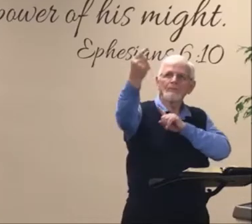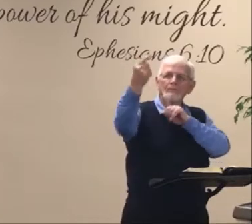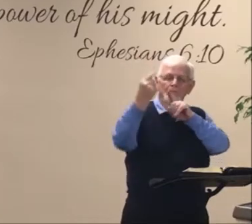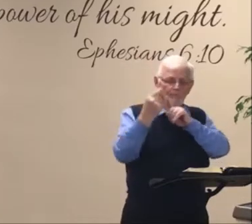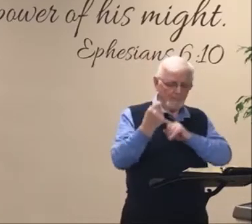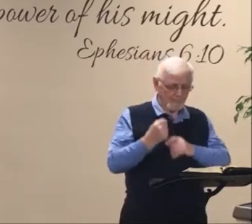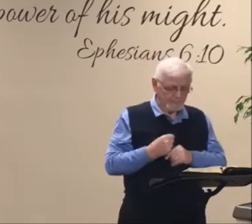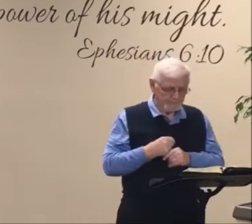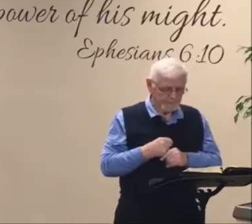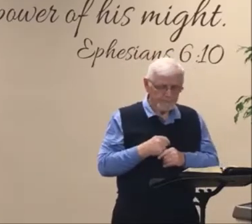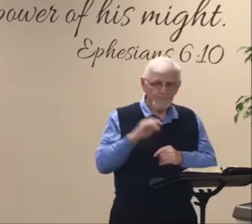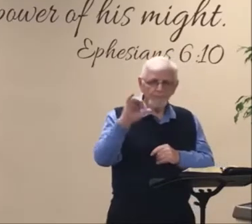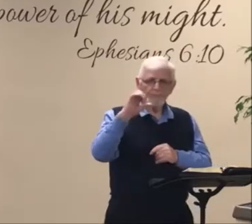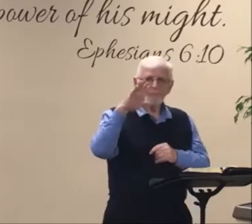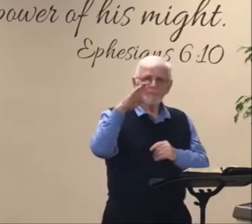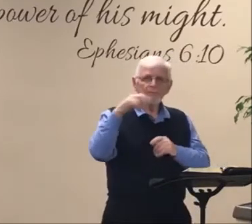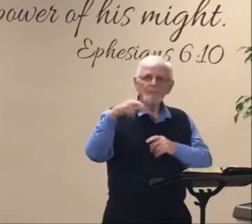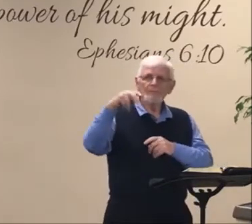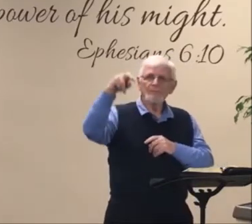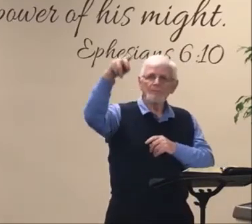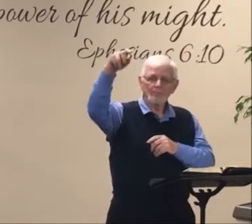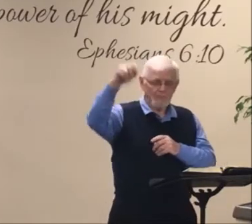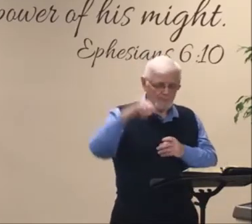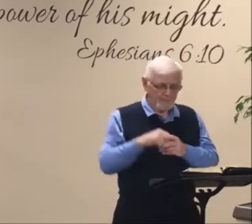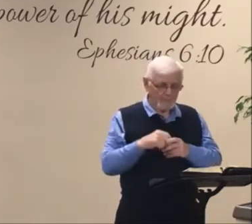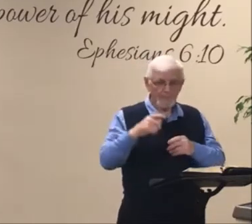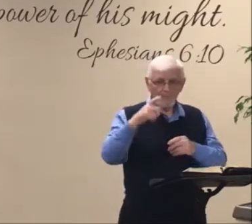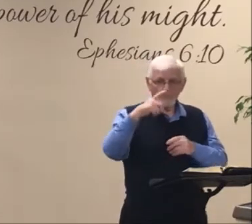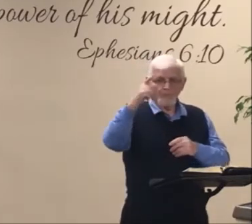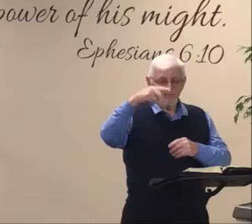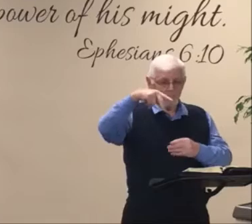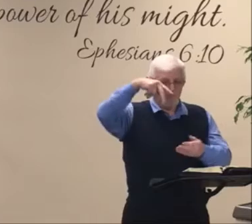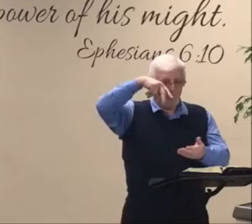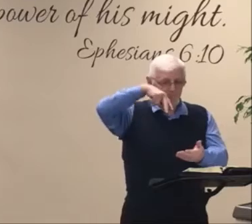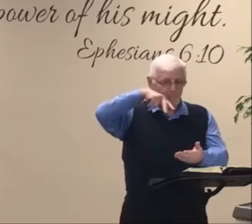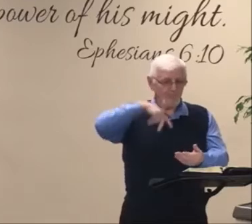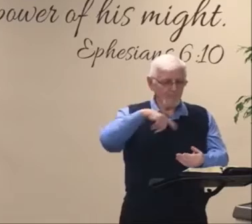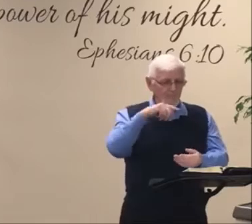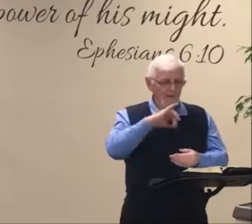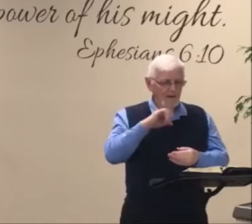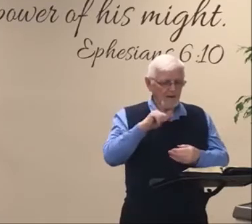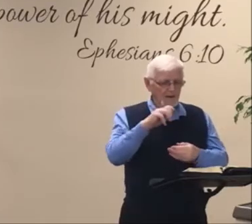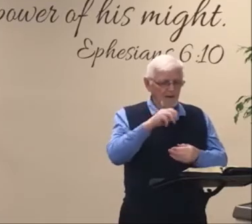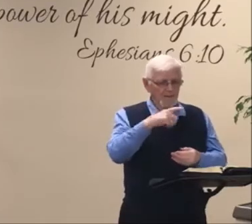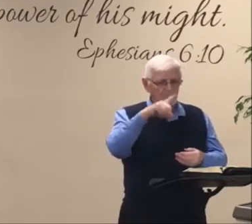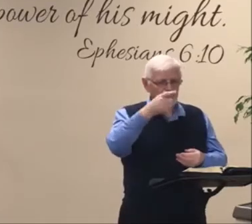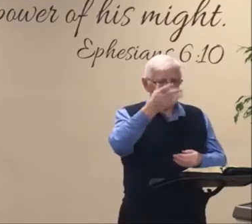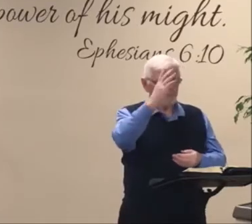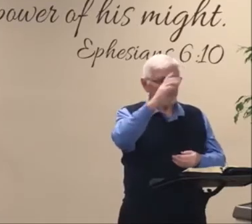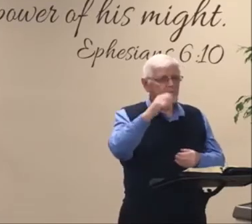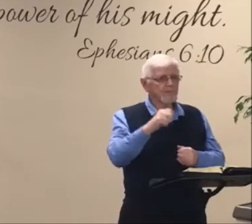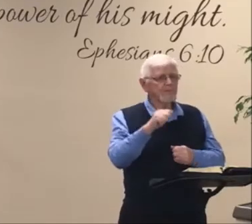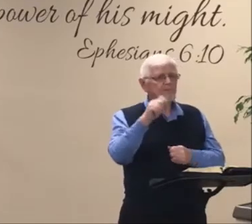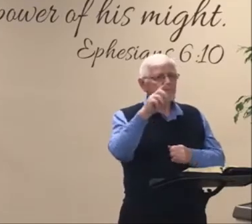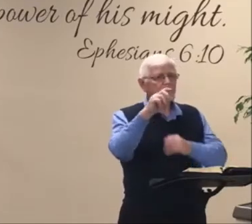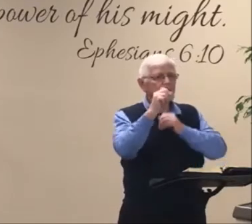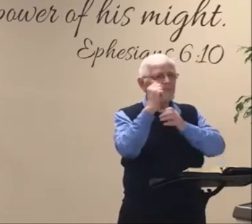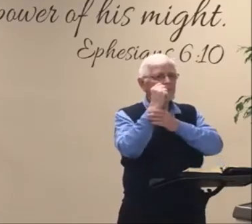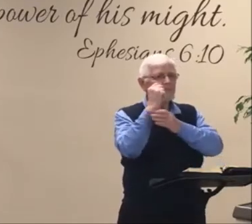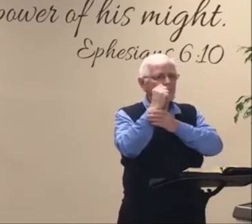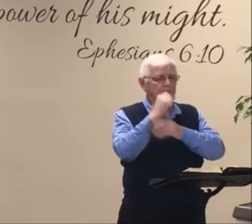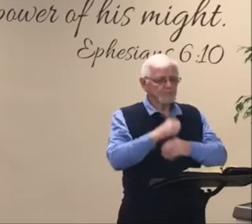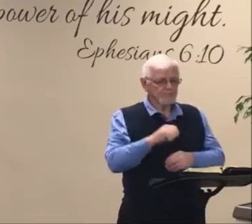passage, that's Jacob's ladder. And behold, the Lord stood above it and said, I am the Lord God of Abraham thy father and the God of Isaac. The land where